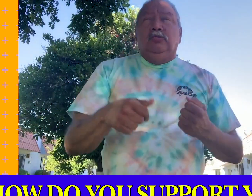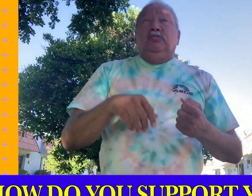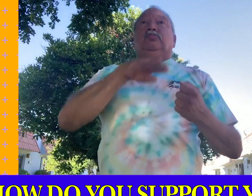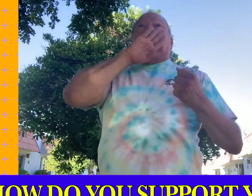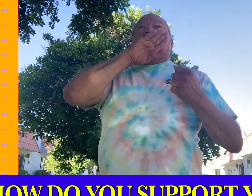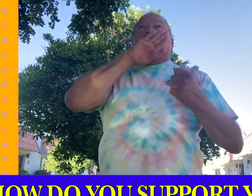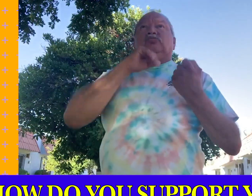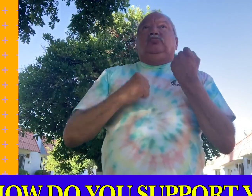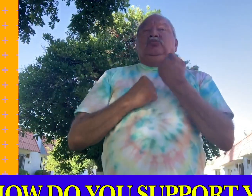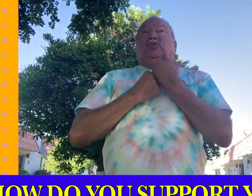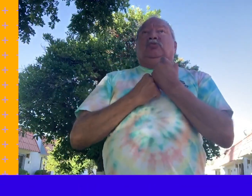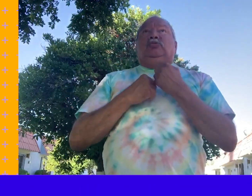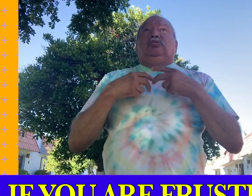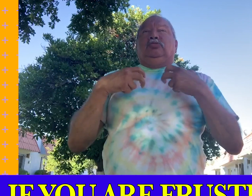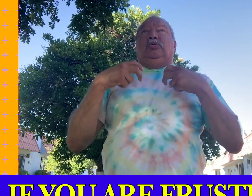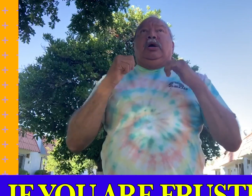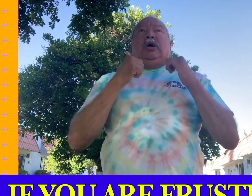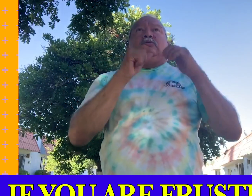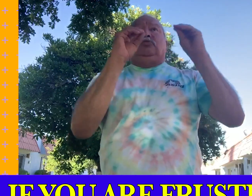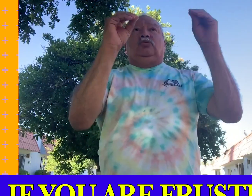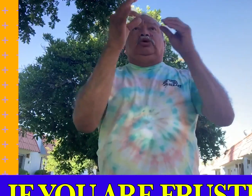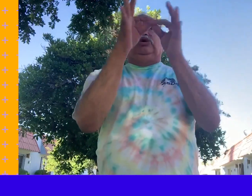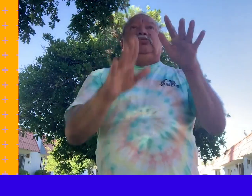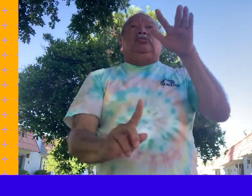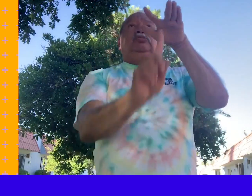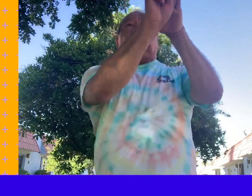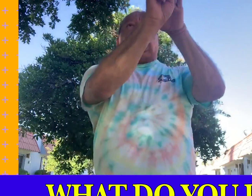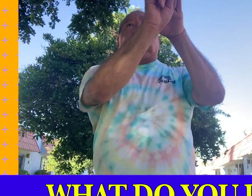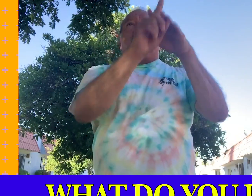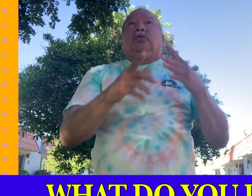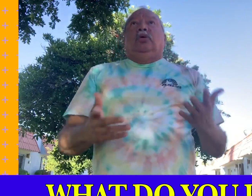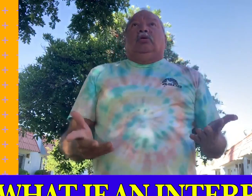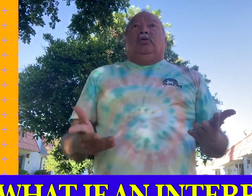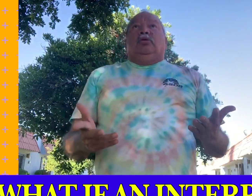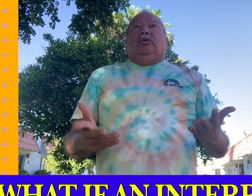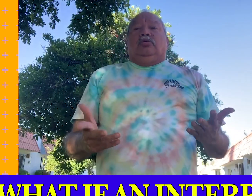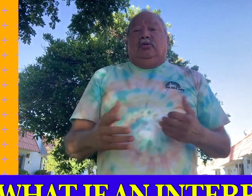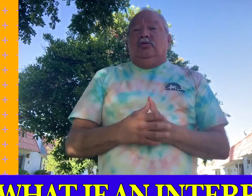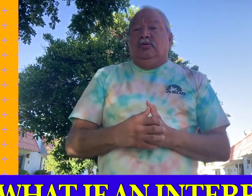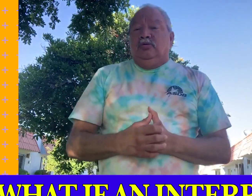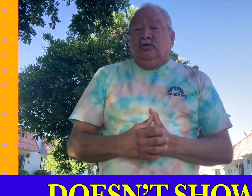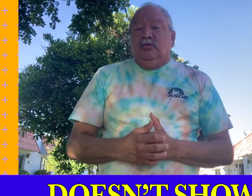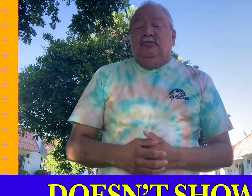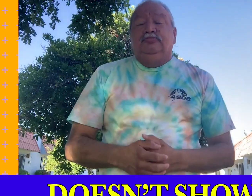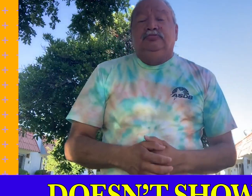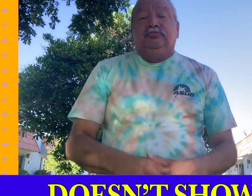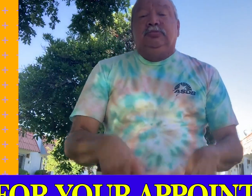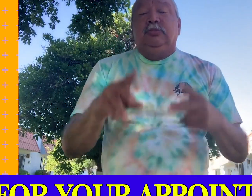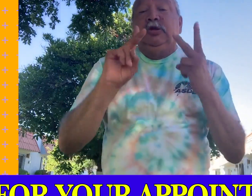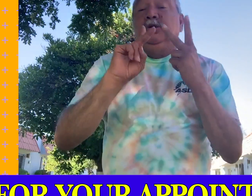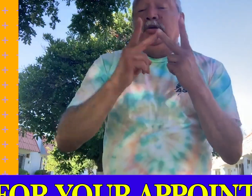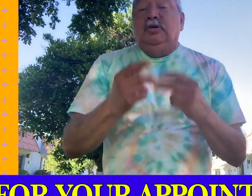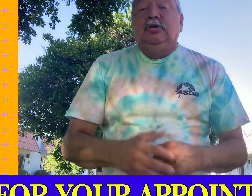How do you support yourself? If you're frustrated, what do you do? What if an interpreter doesn't show up for your appointment?